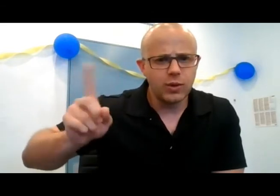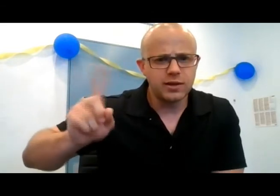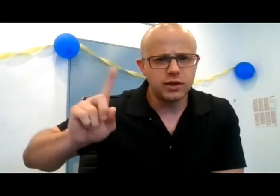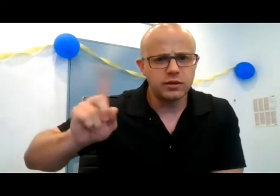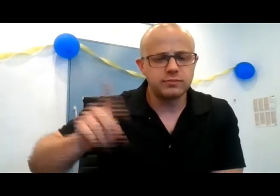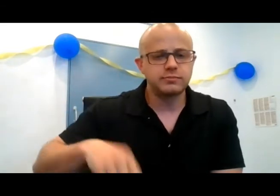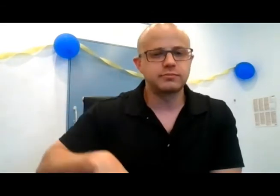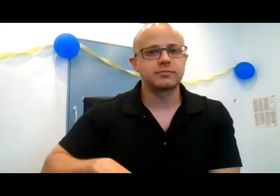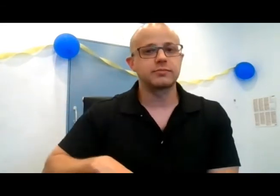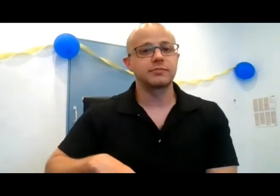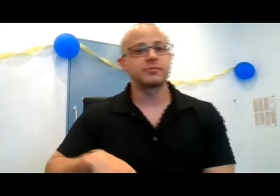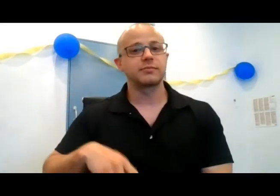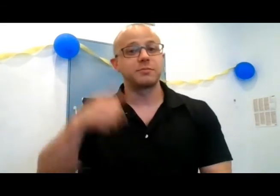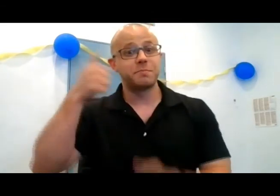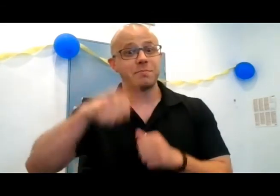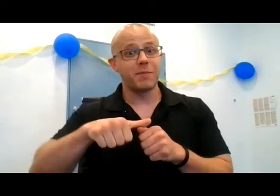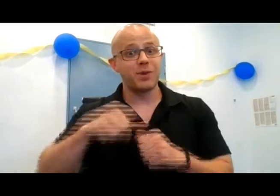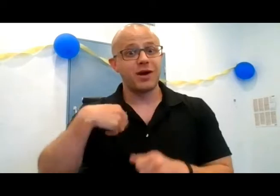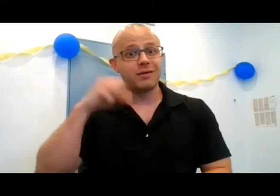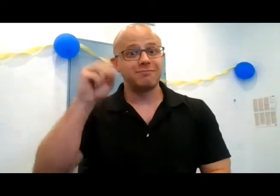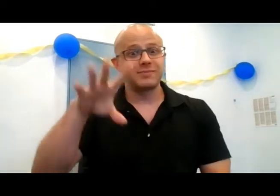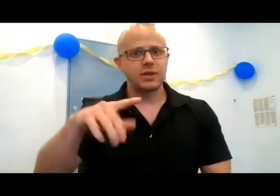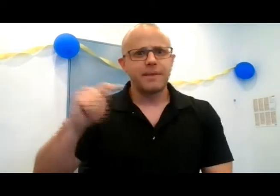Where? Where?